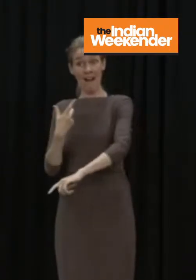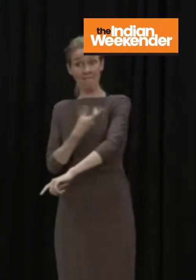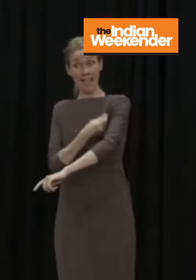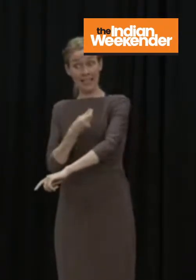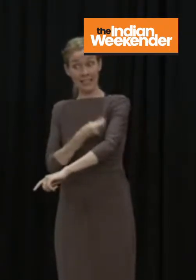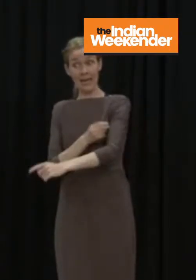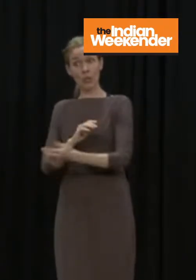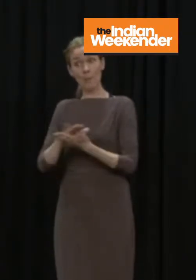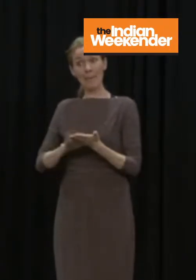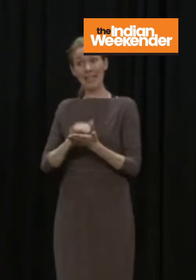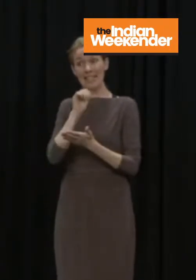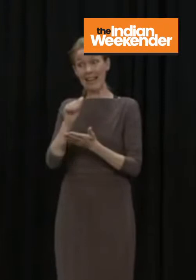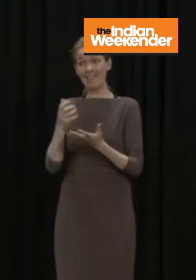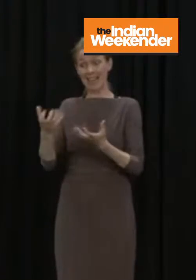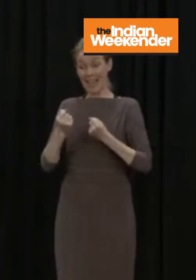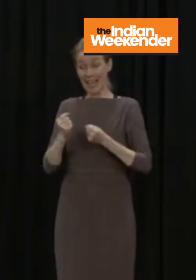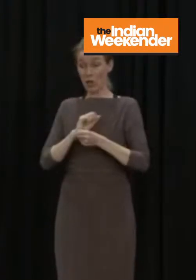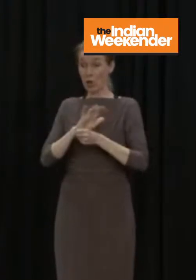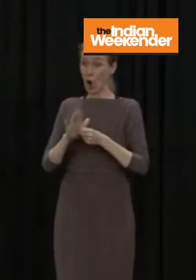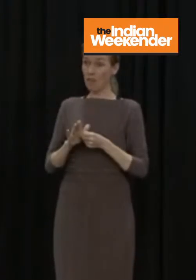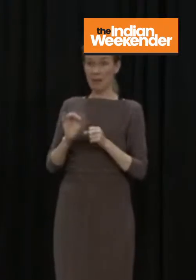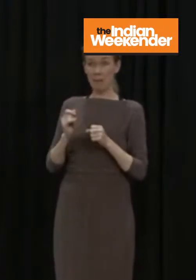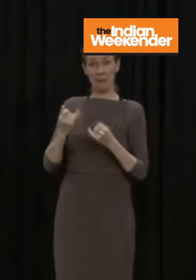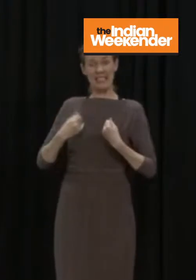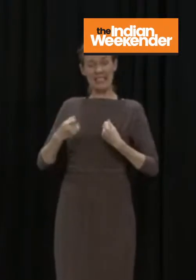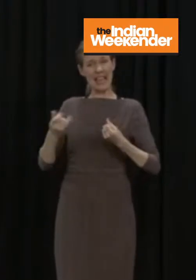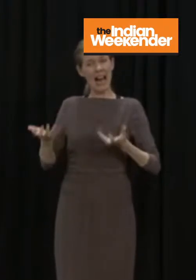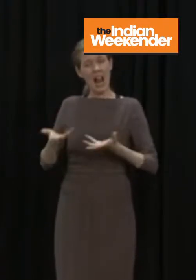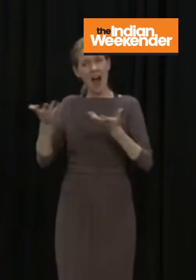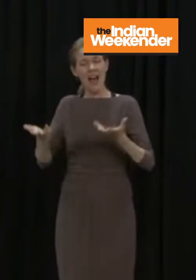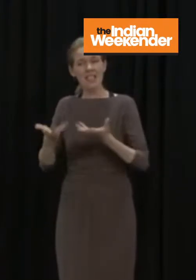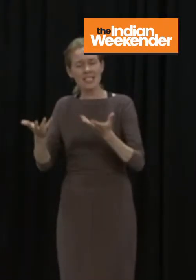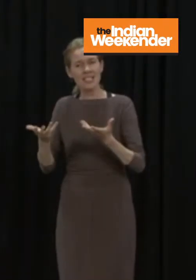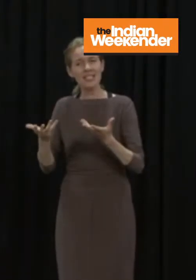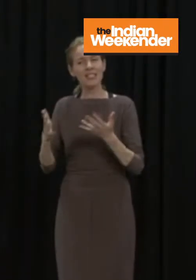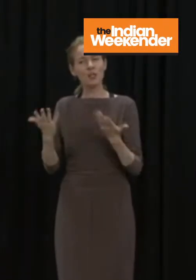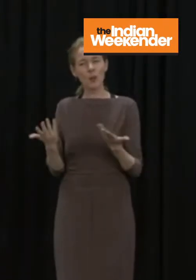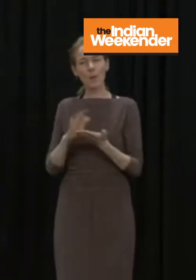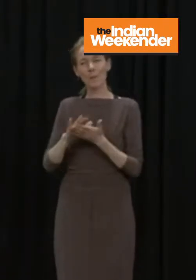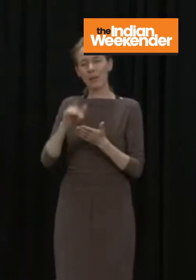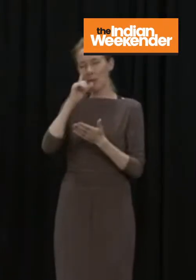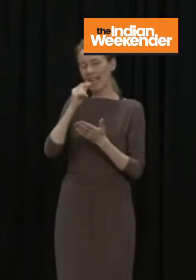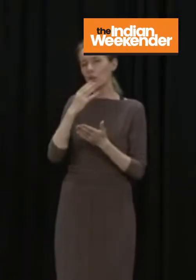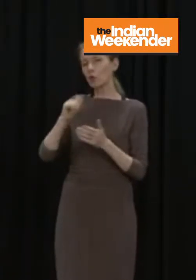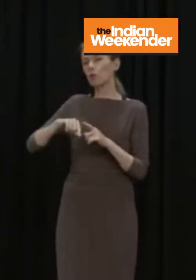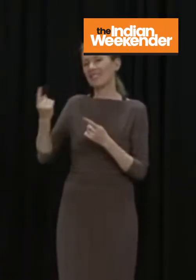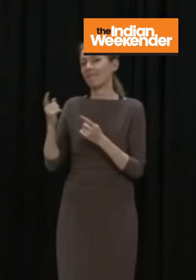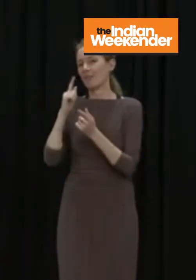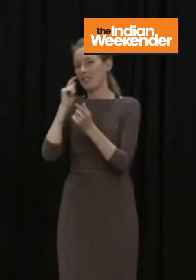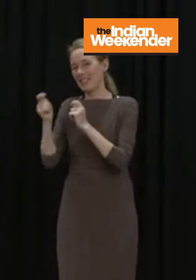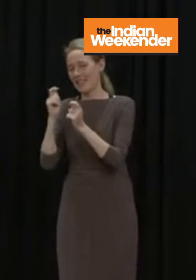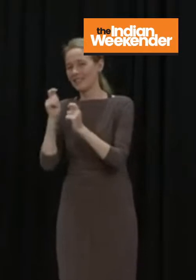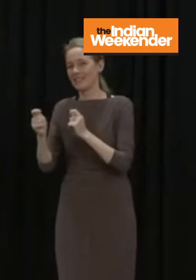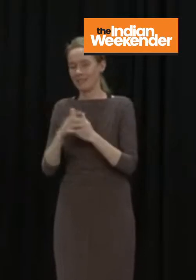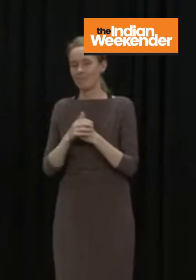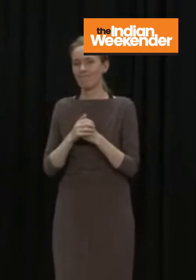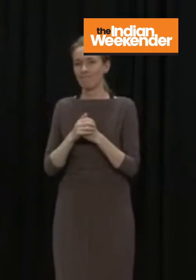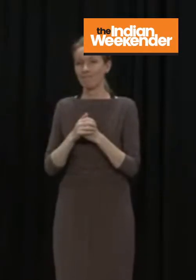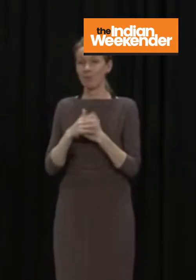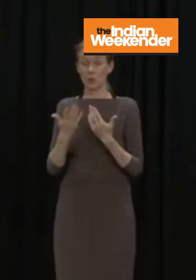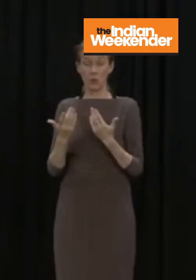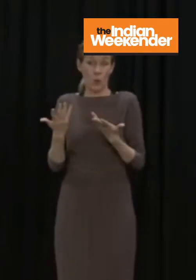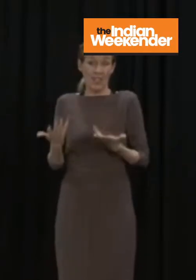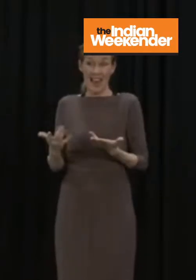countries have been with high prevalence of COVID-19, which is when rapid antigens tests perform best. So now is a